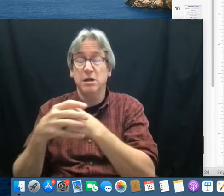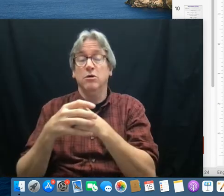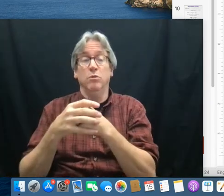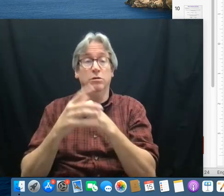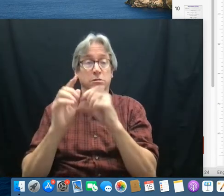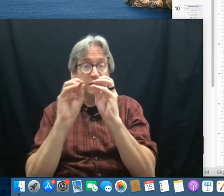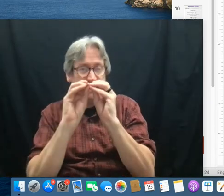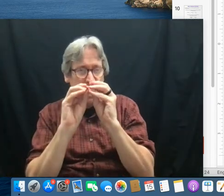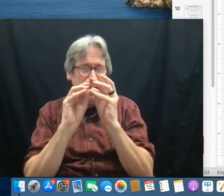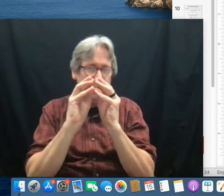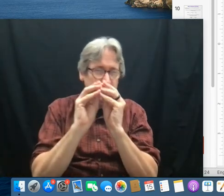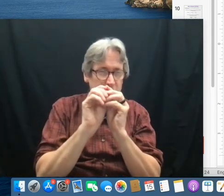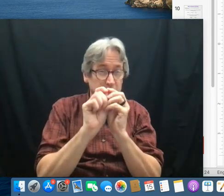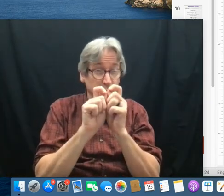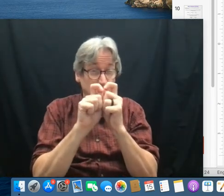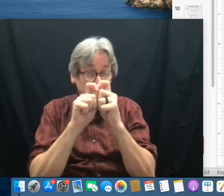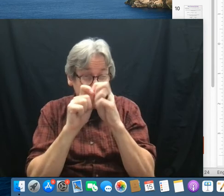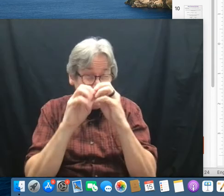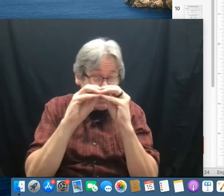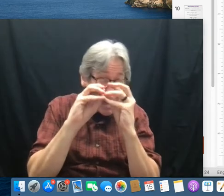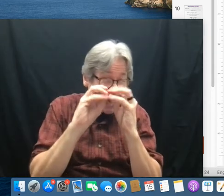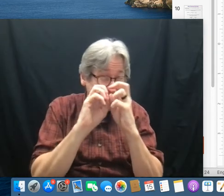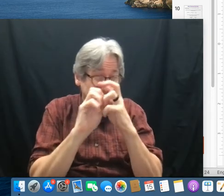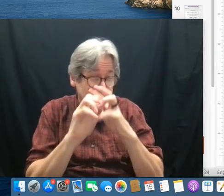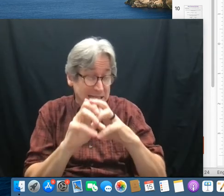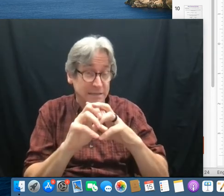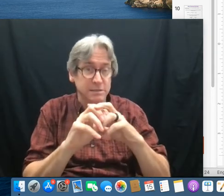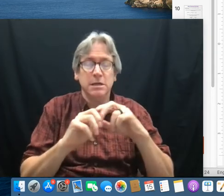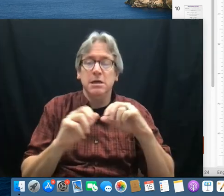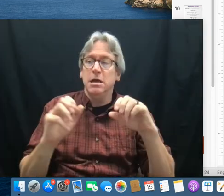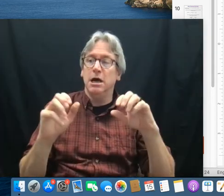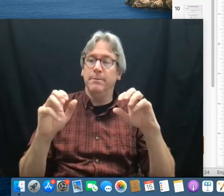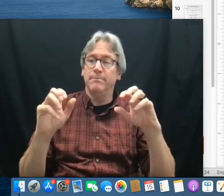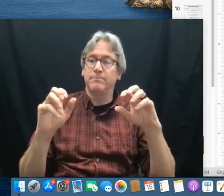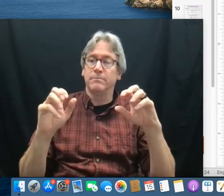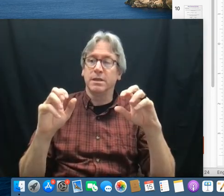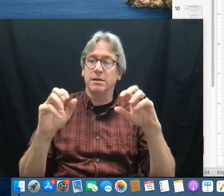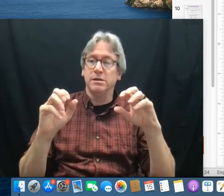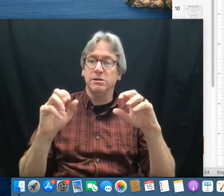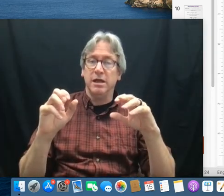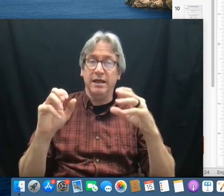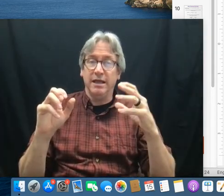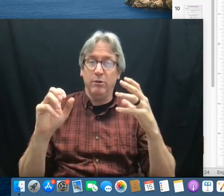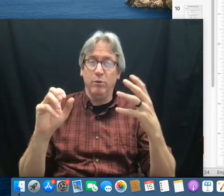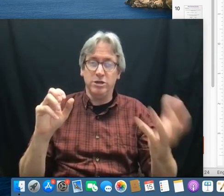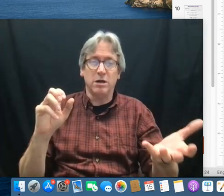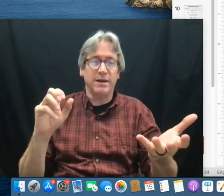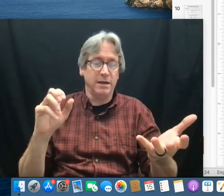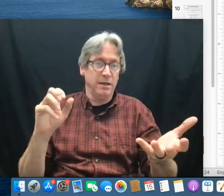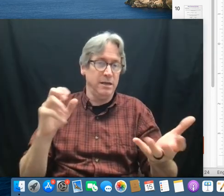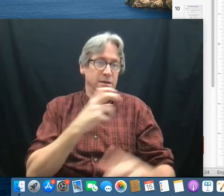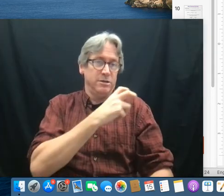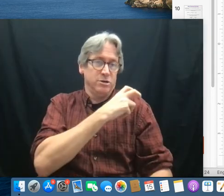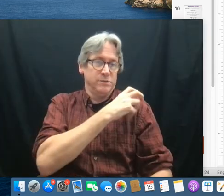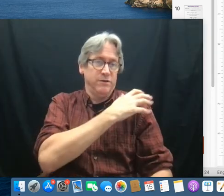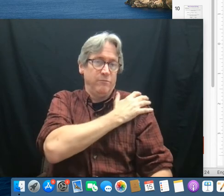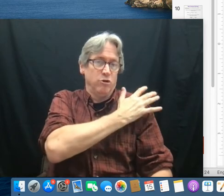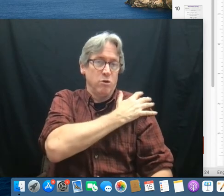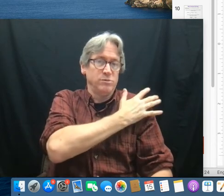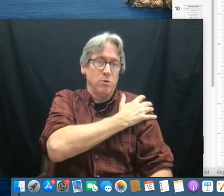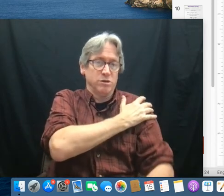articulations. Most beginning signers do this, and they're not really using their joints very well. More